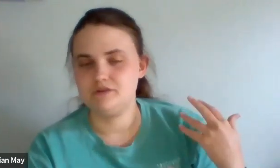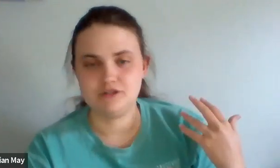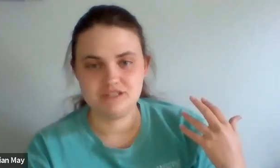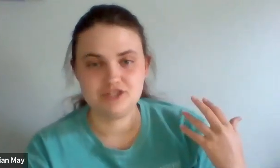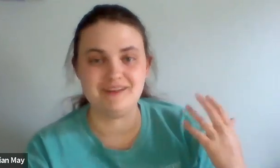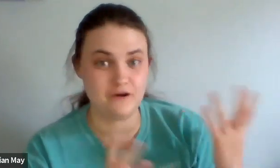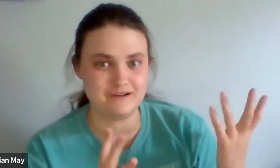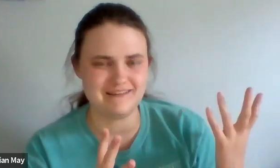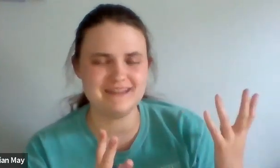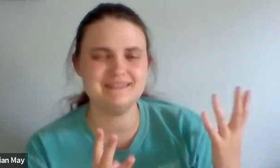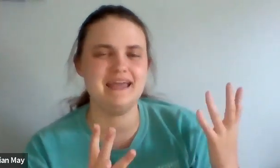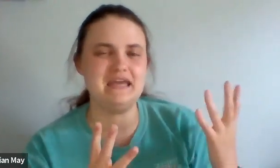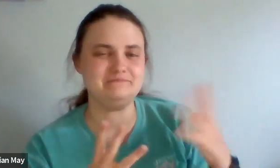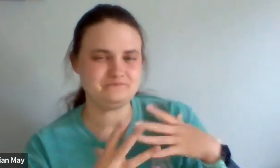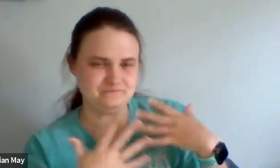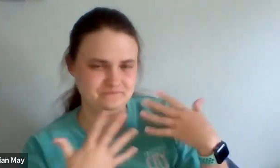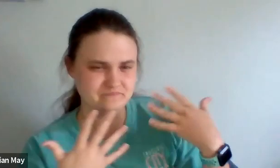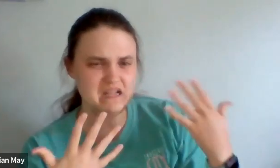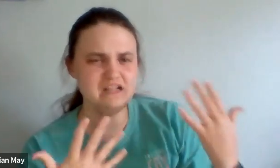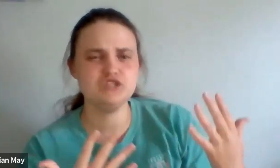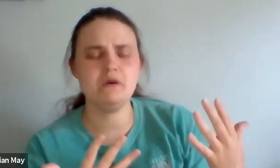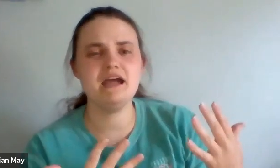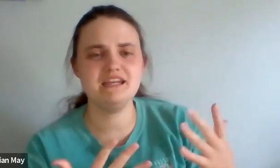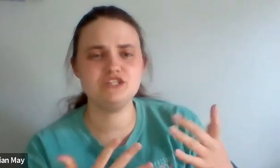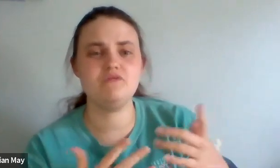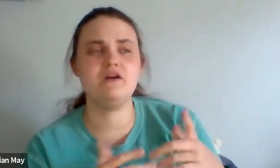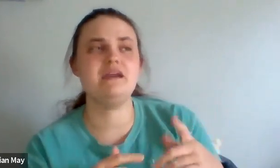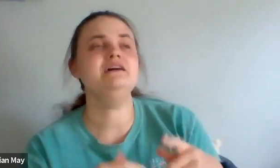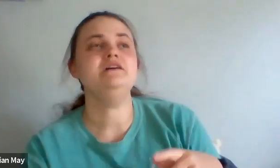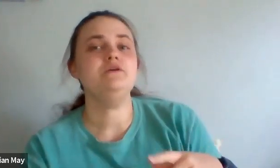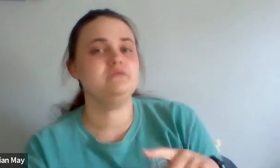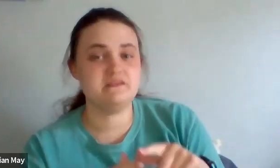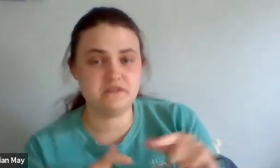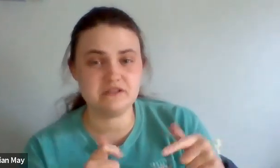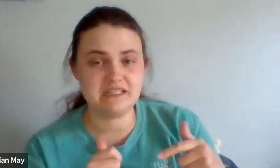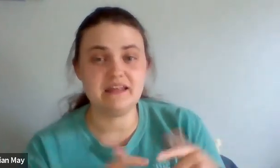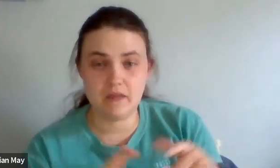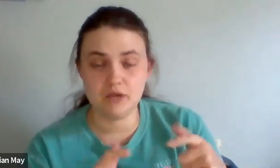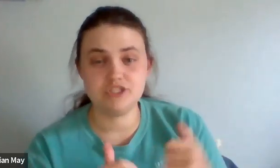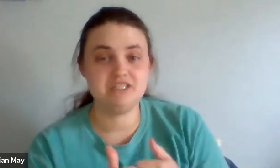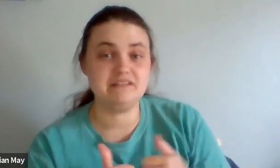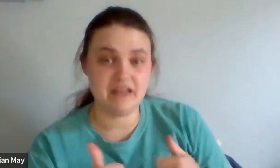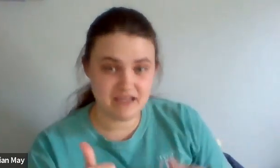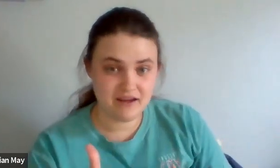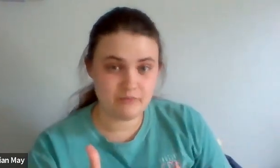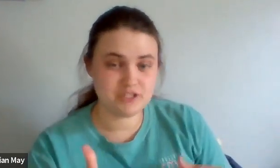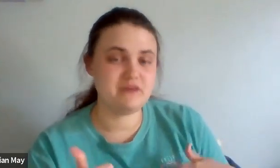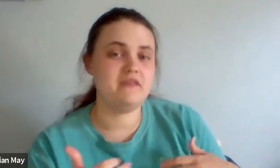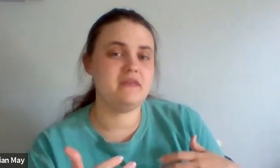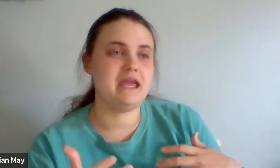a new teacher, you get the hardest class. And so I had kids who were very severely like language delayed, which meant that they